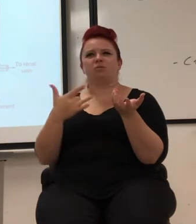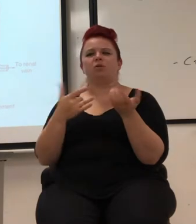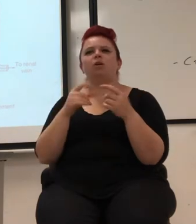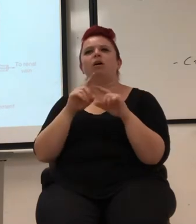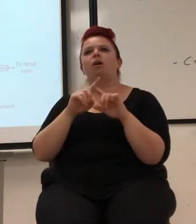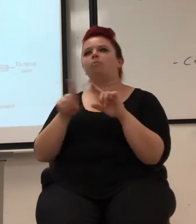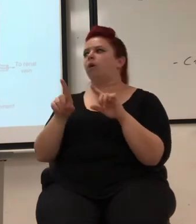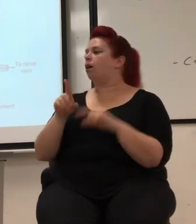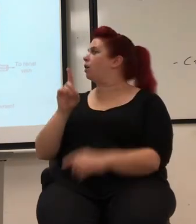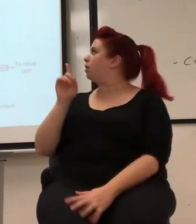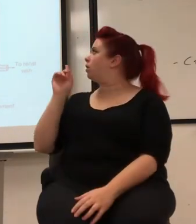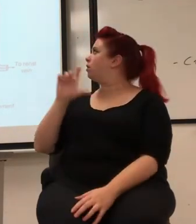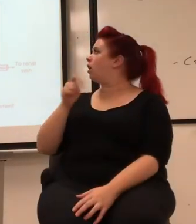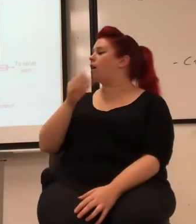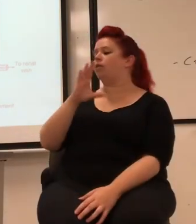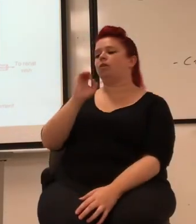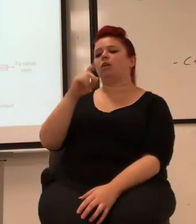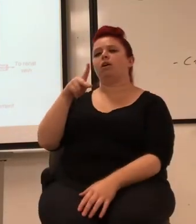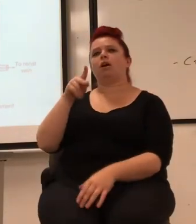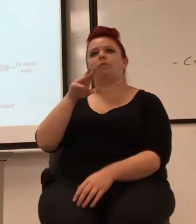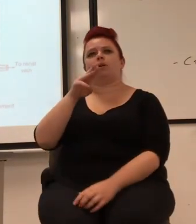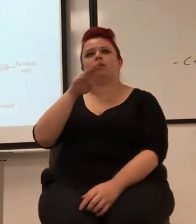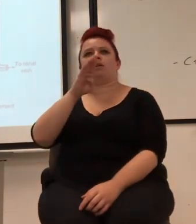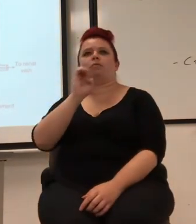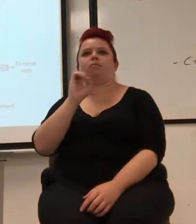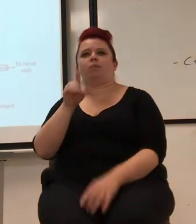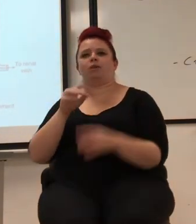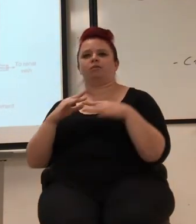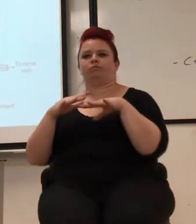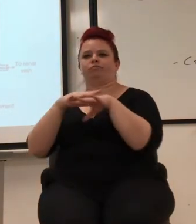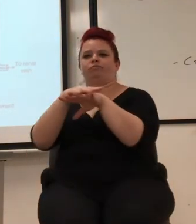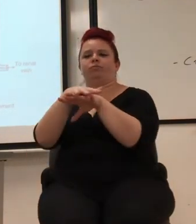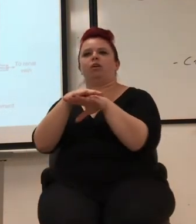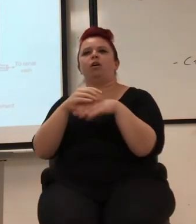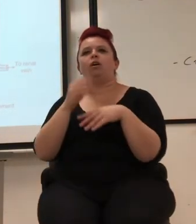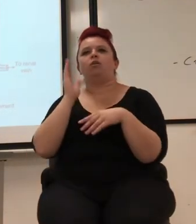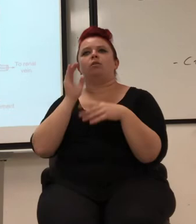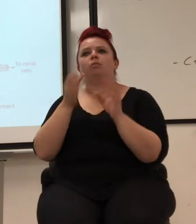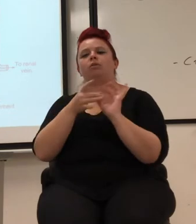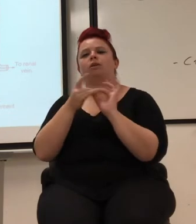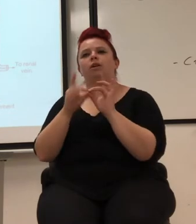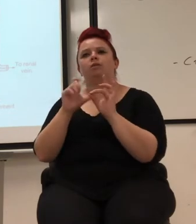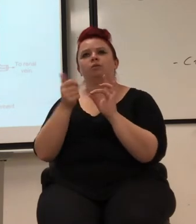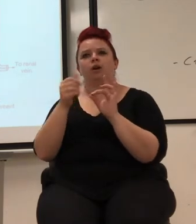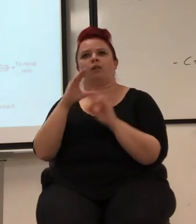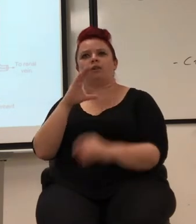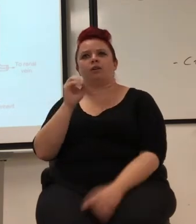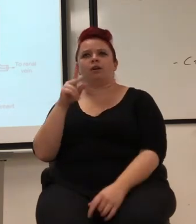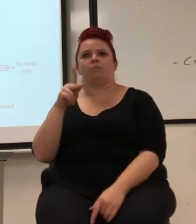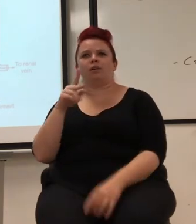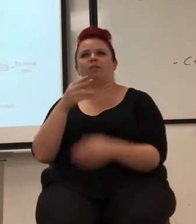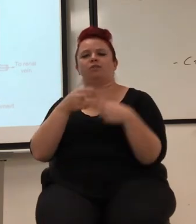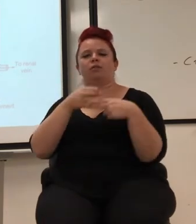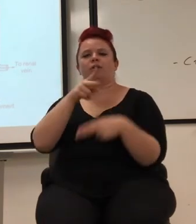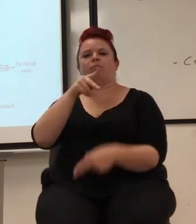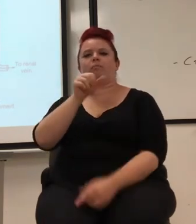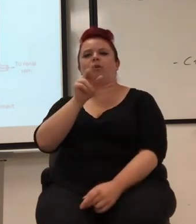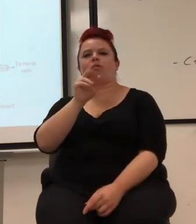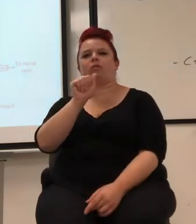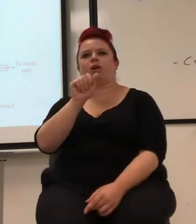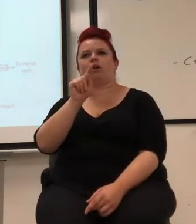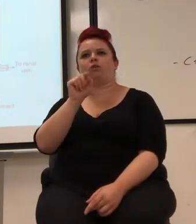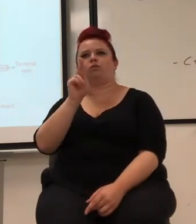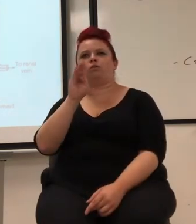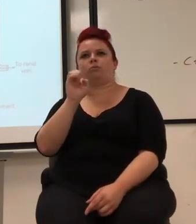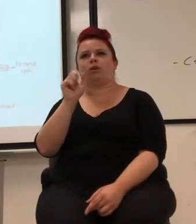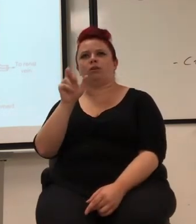beds. This efferent arteriole will give rise to other capillaries, maybe called paratubular capillaries, which will exchange